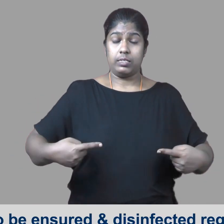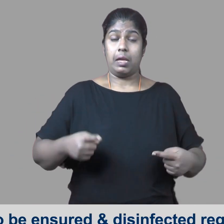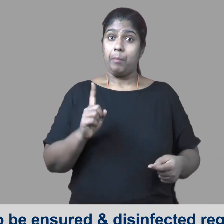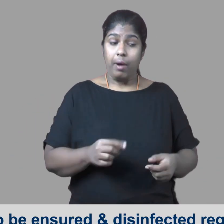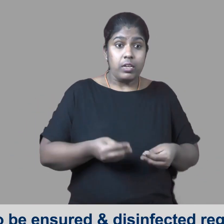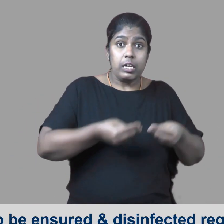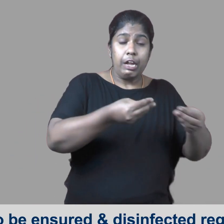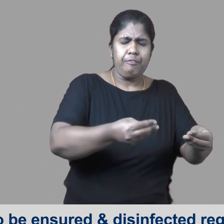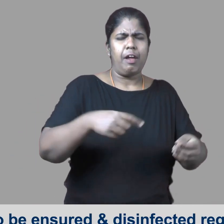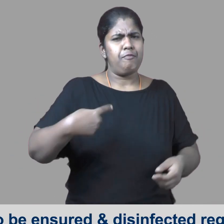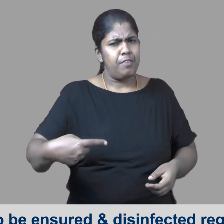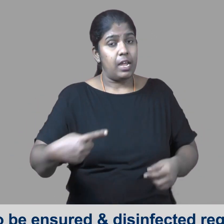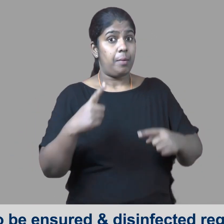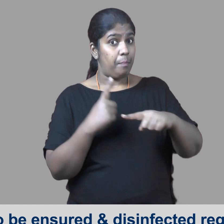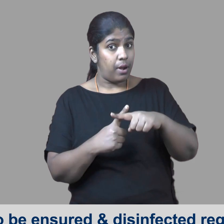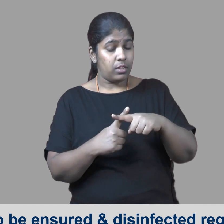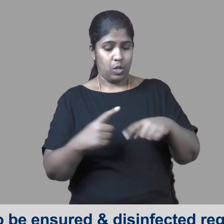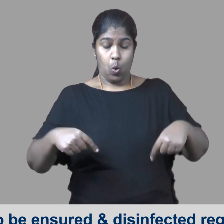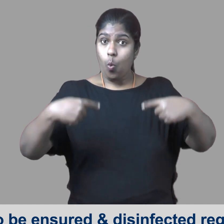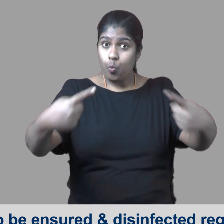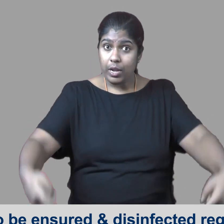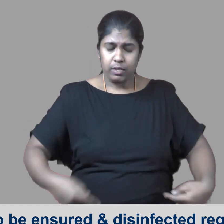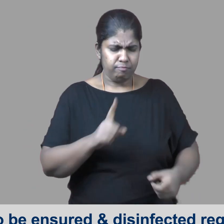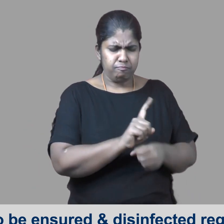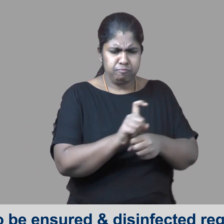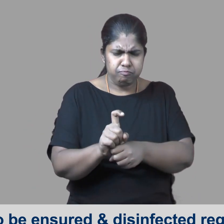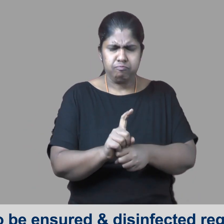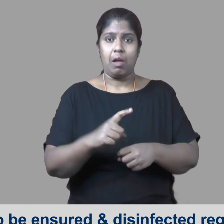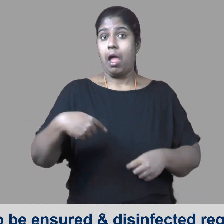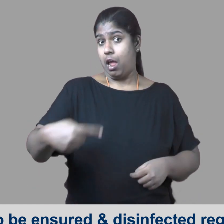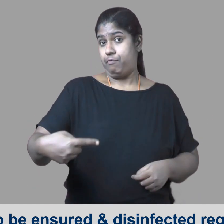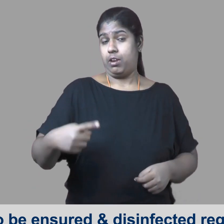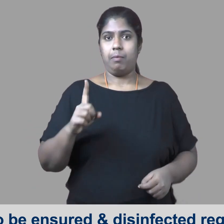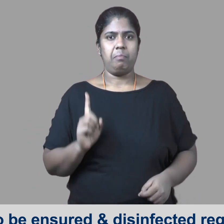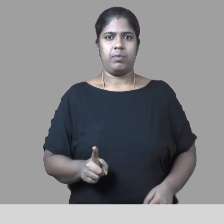Provision of wheelchairs to be ensured and disinfected regularly.